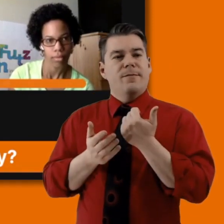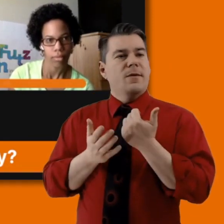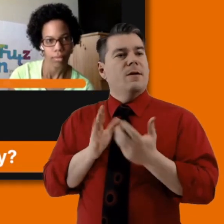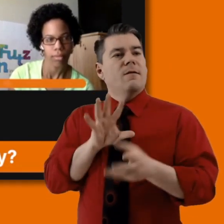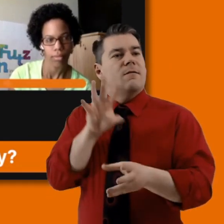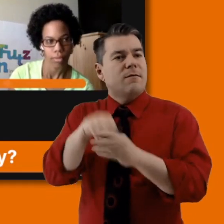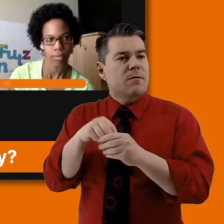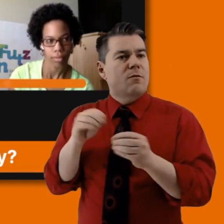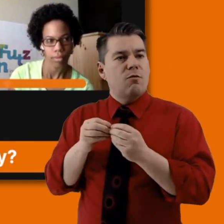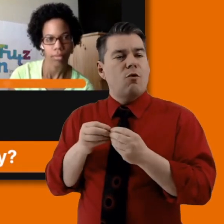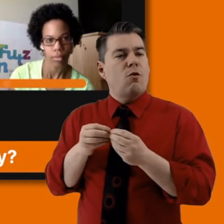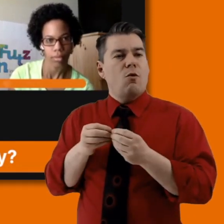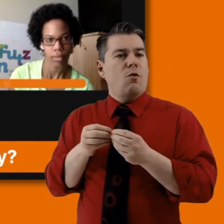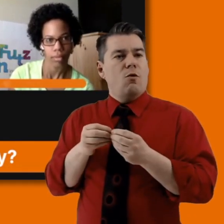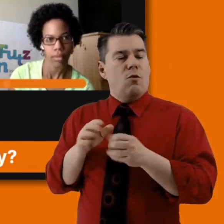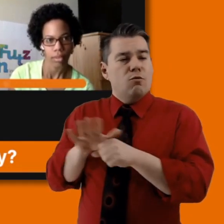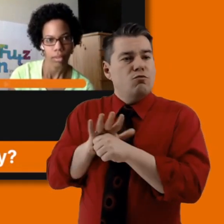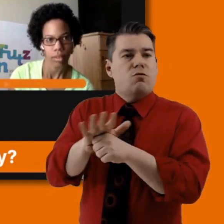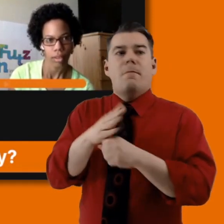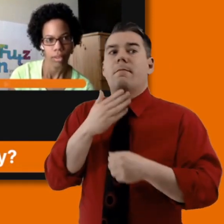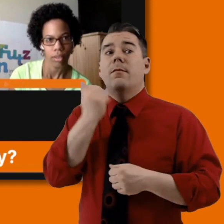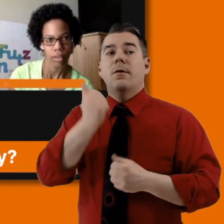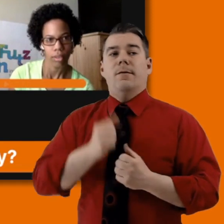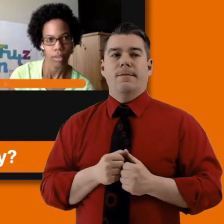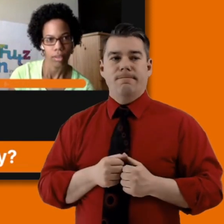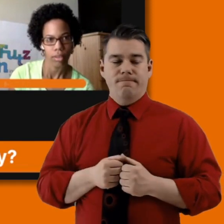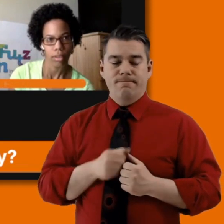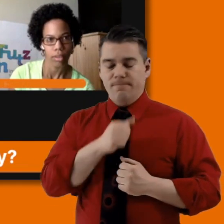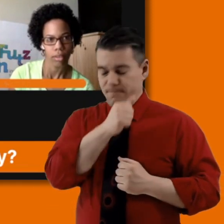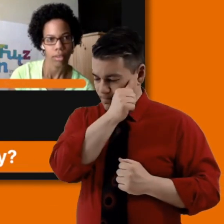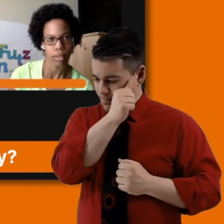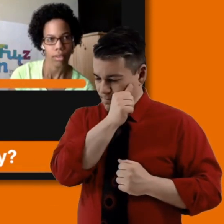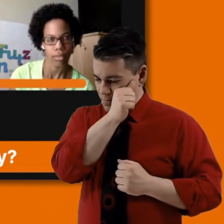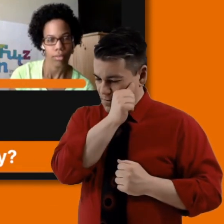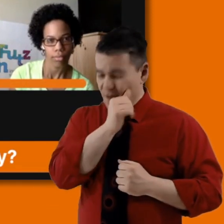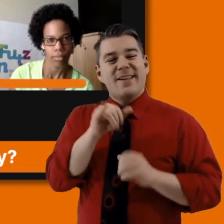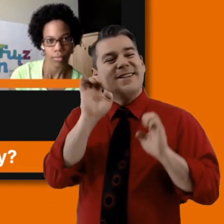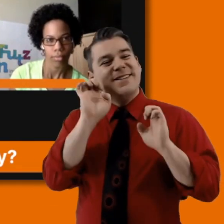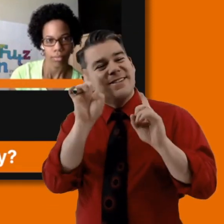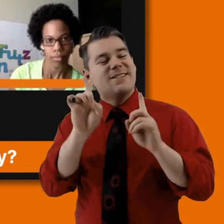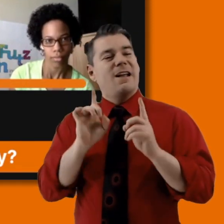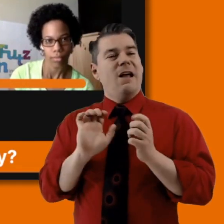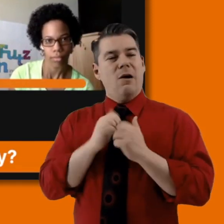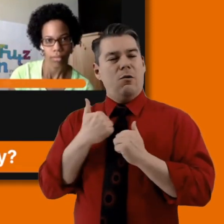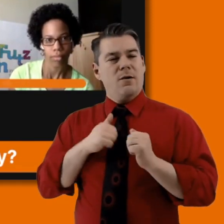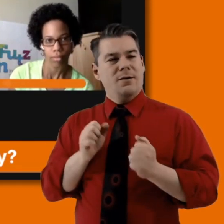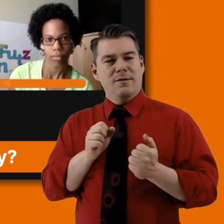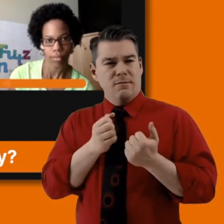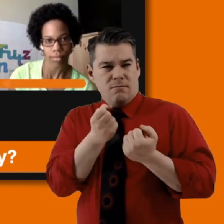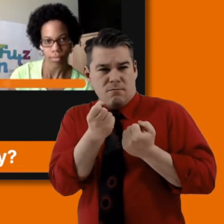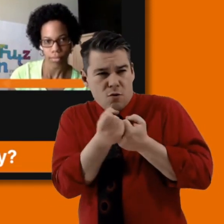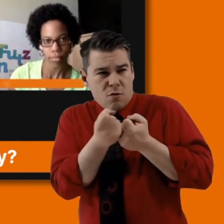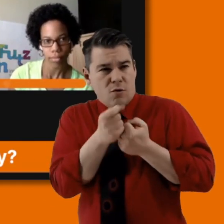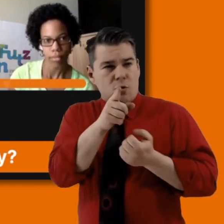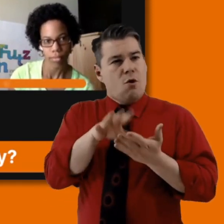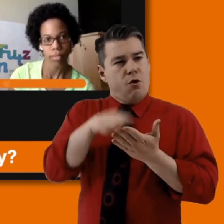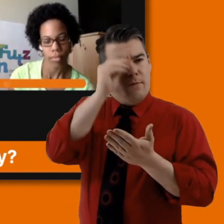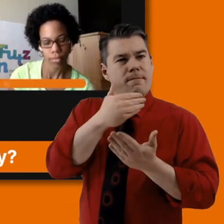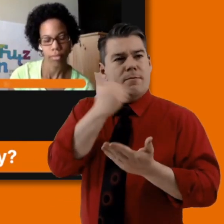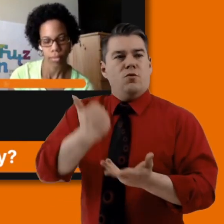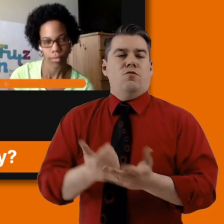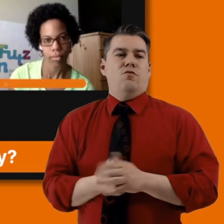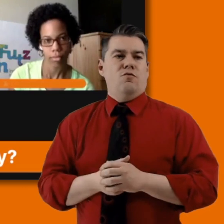in occupations better. So, you know, if that's education, what can we do to facilitate you learning better? If